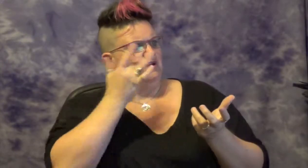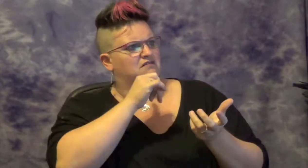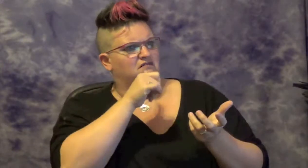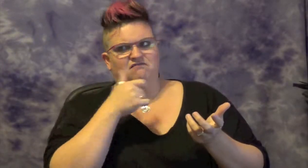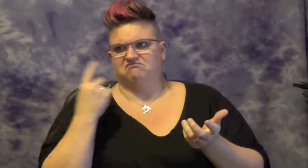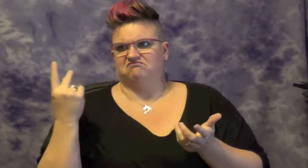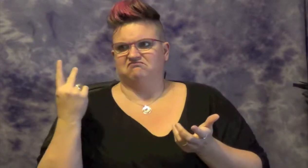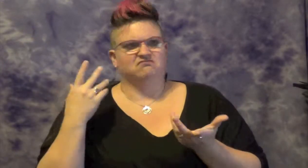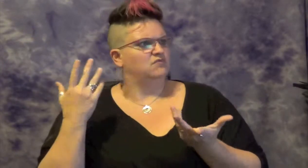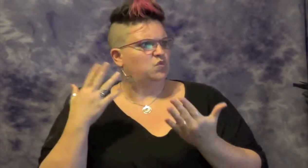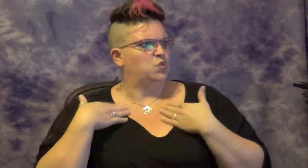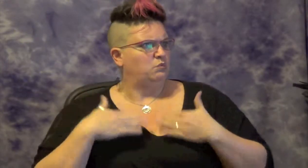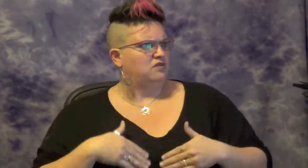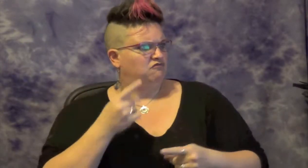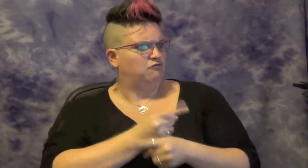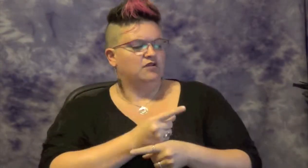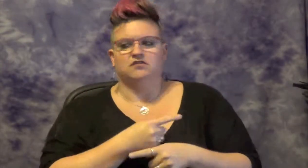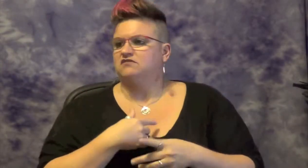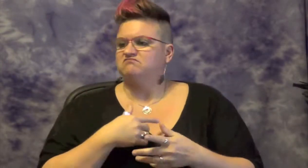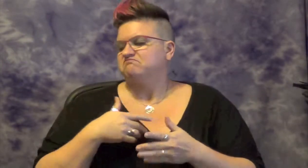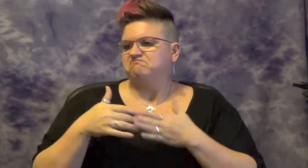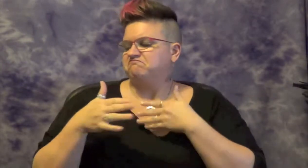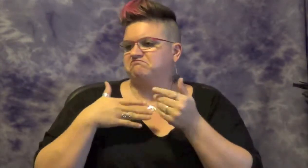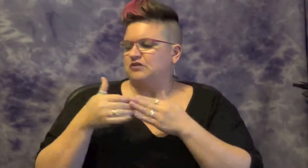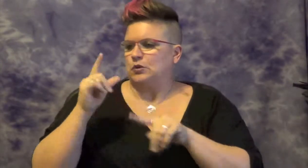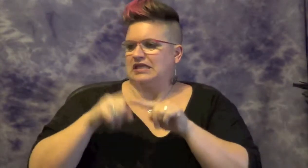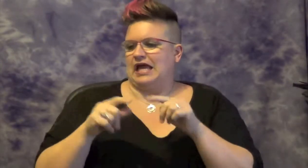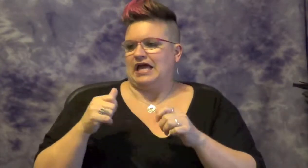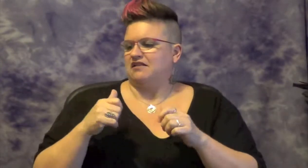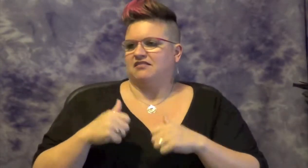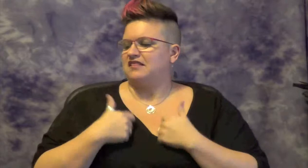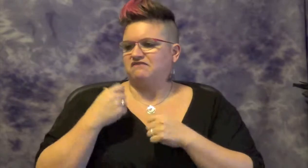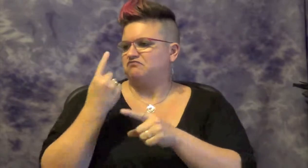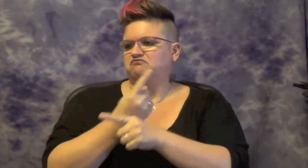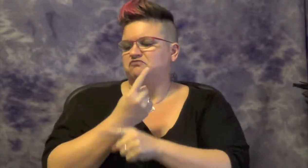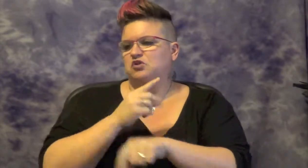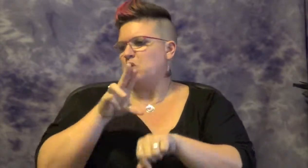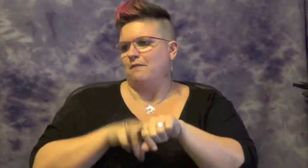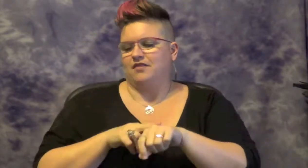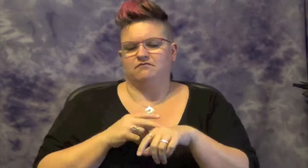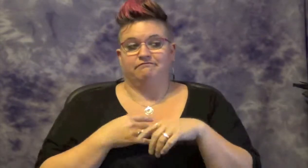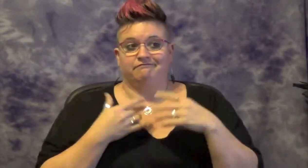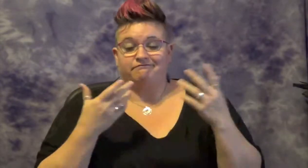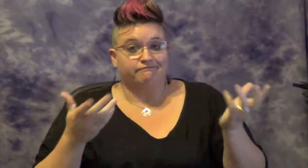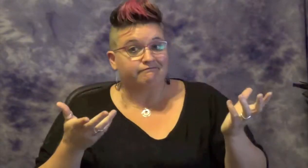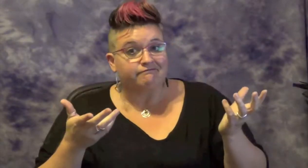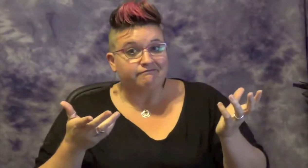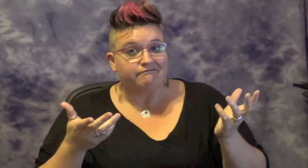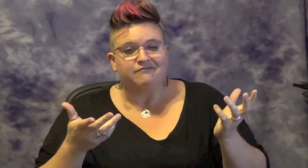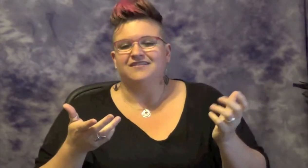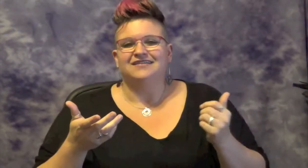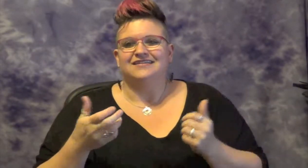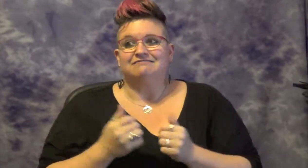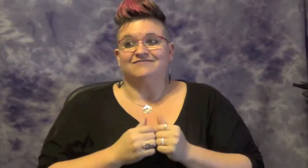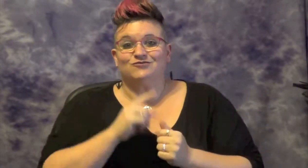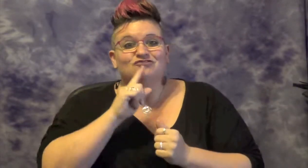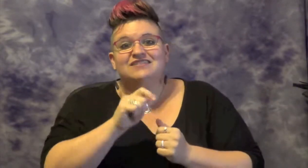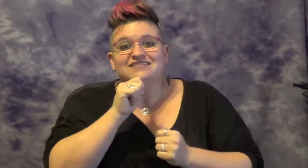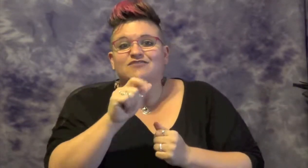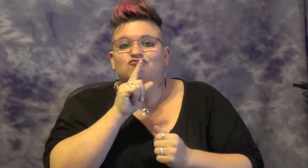And I thought, okay, well, why can't we have a normal life? Everything seems okay. But I remember her telling me, no, that it wasn't possible because he